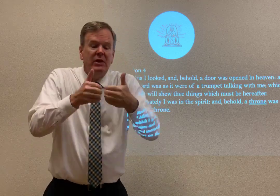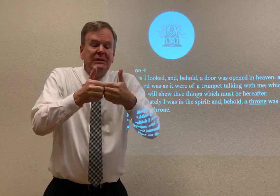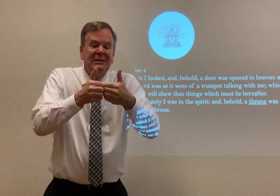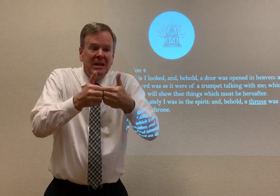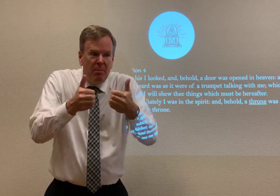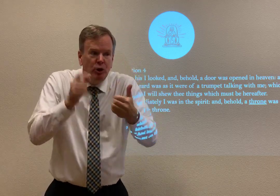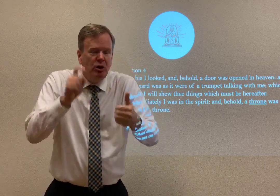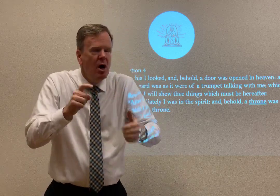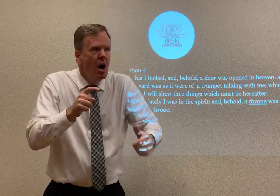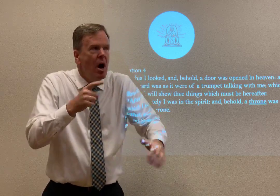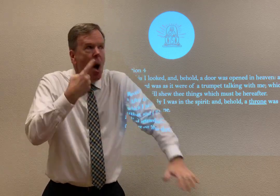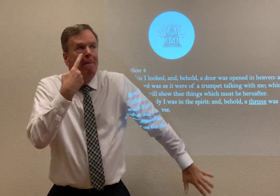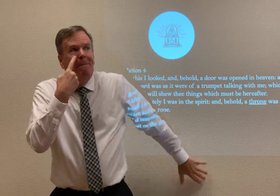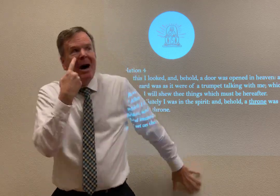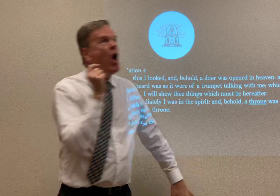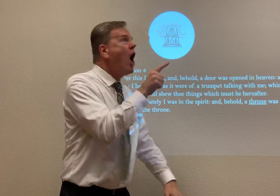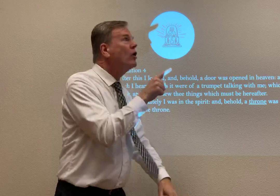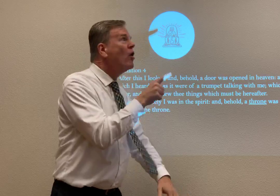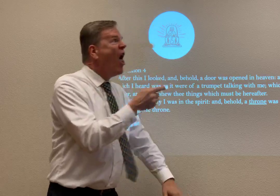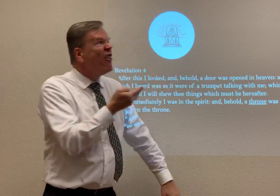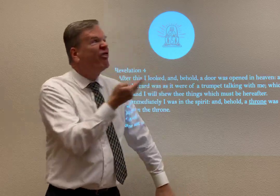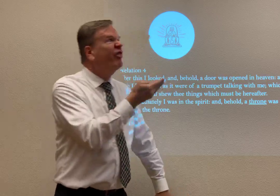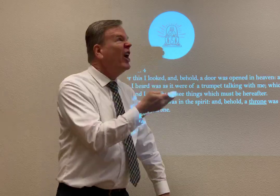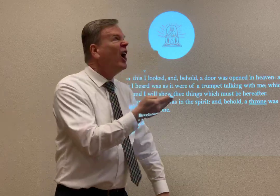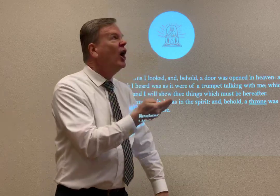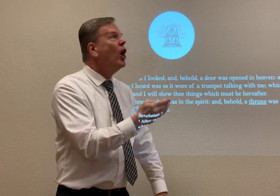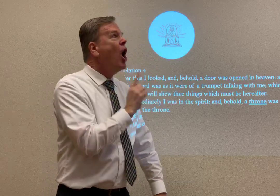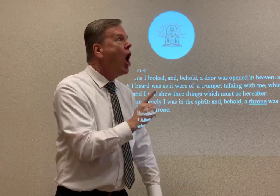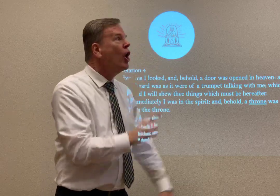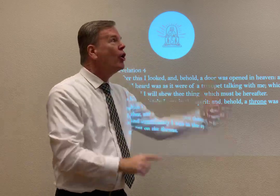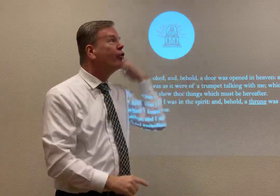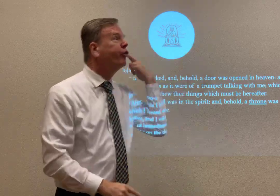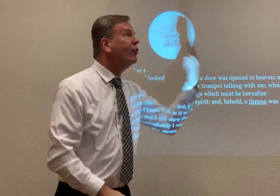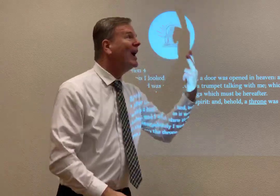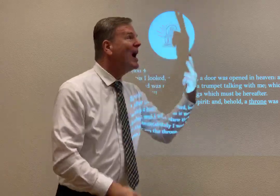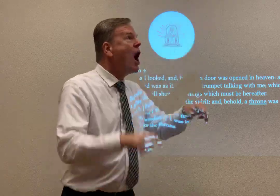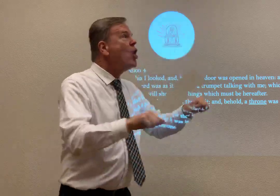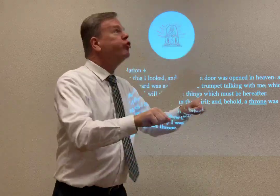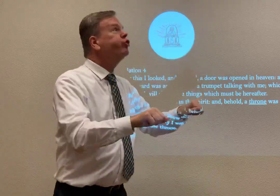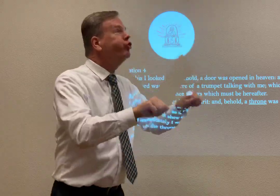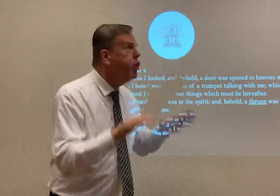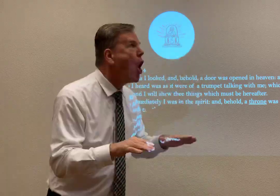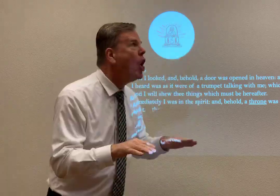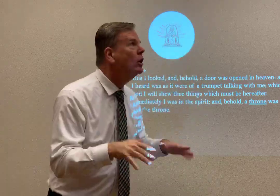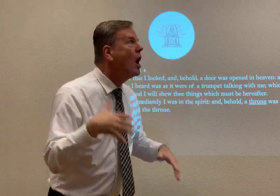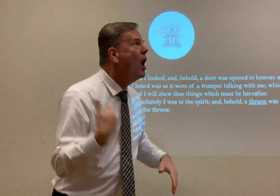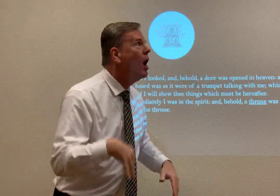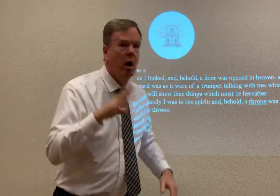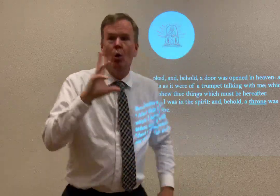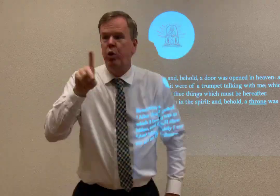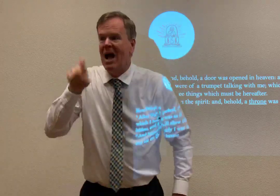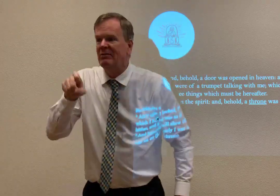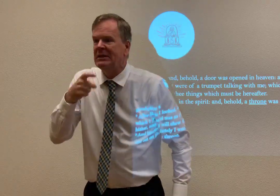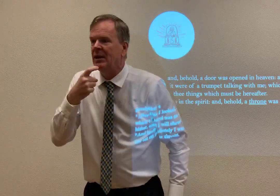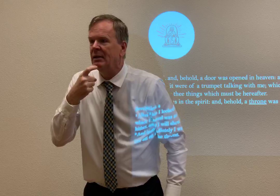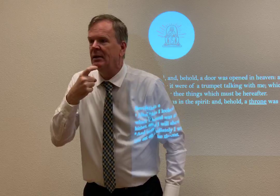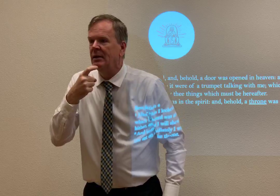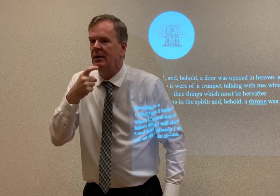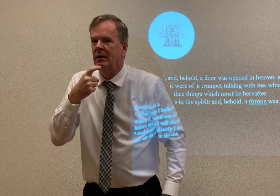If you believe in the separation of deities, there should have been, behold, there are thrones. There are three thrones, or something to that extent. That's